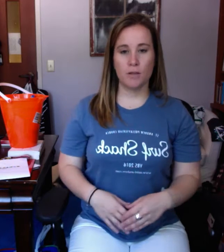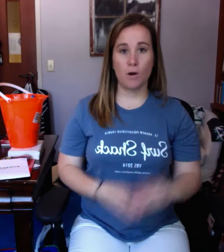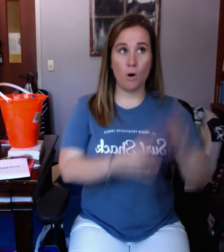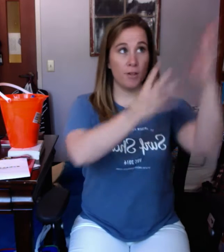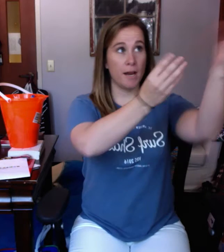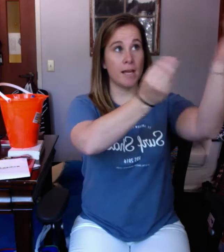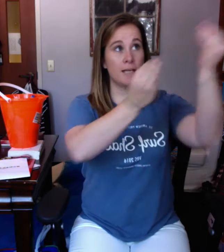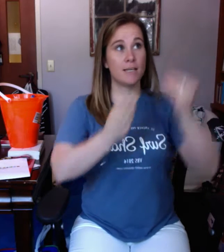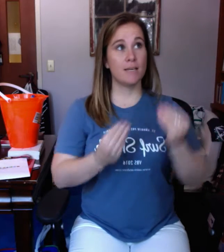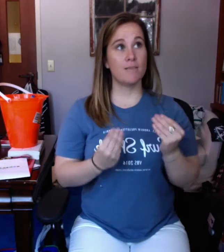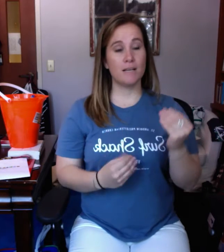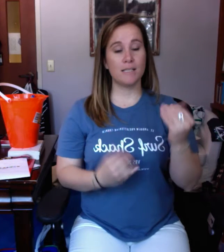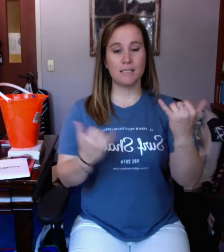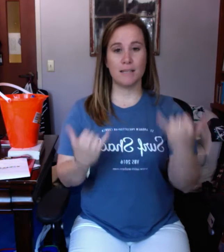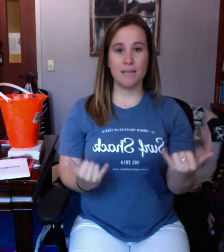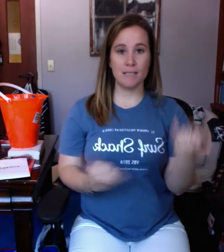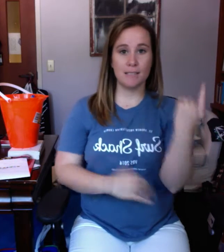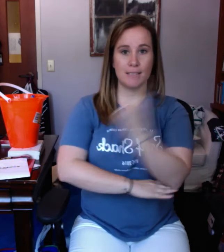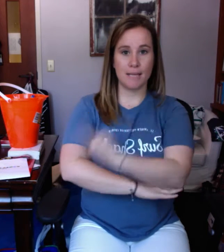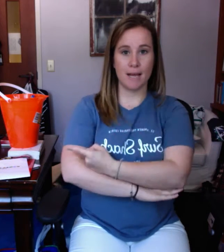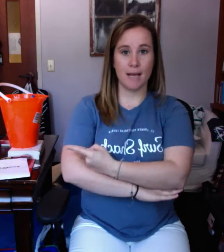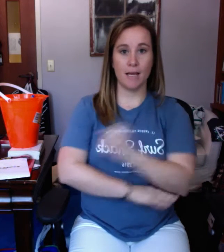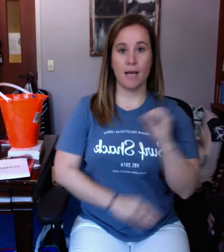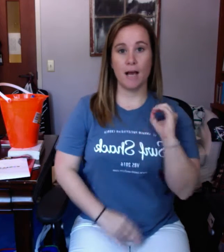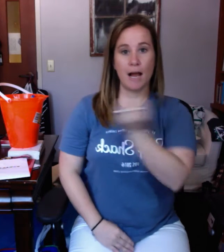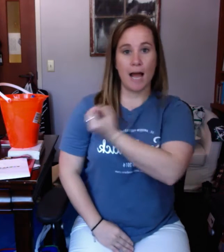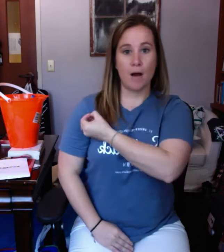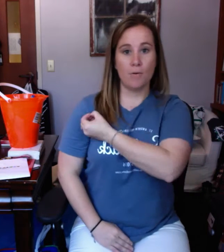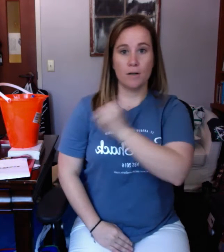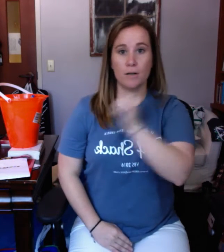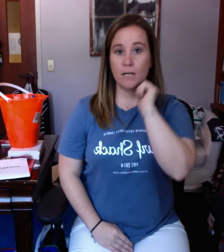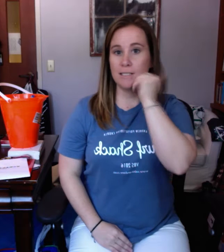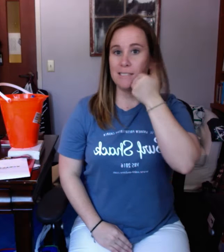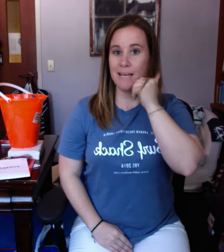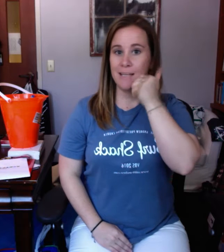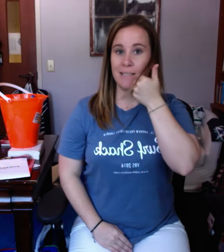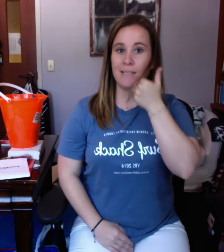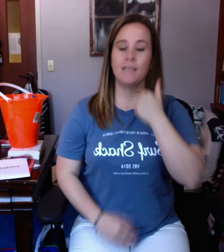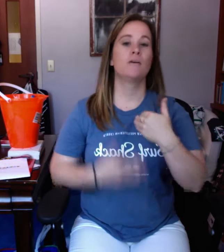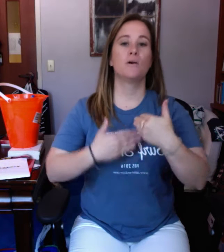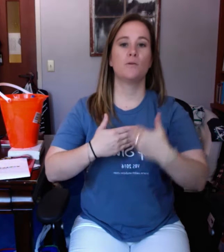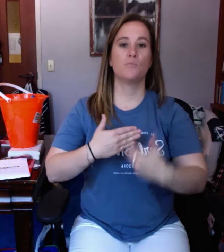whole thing, give us this day our daily bread.